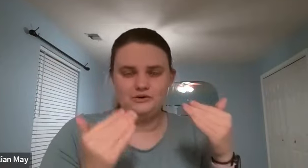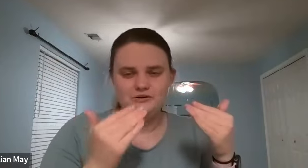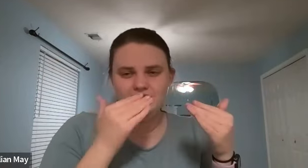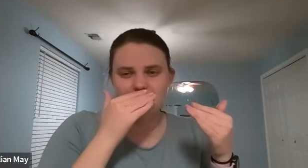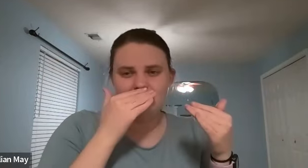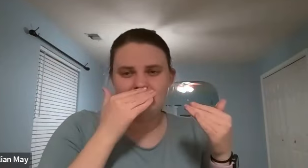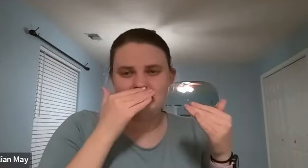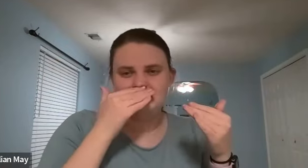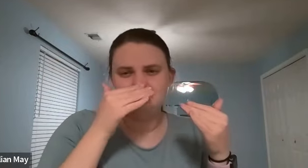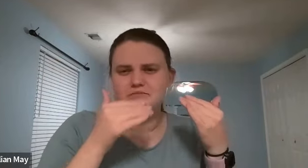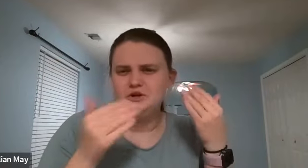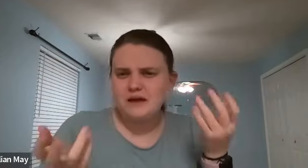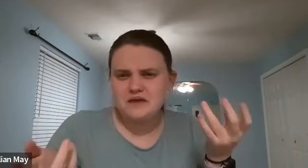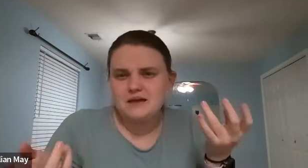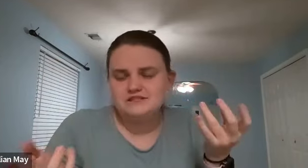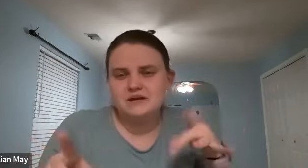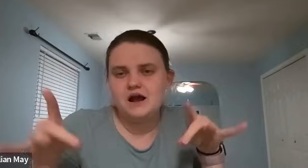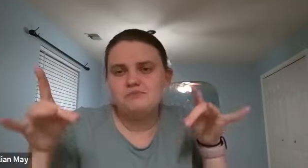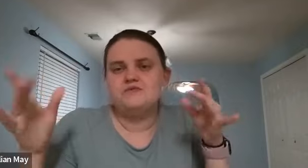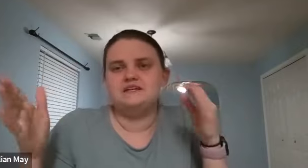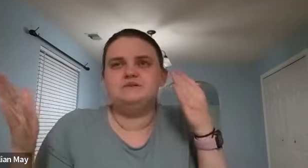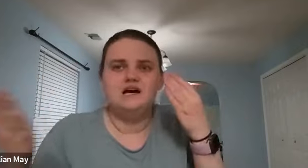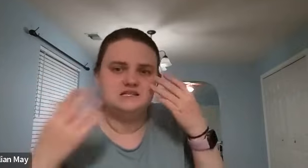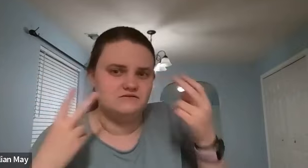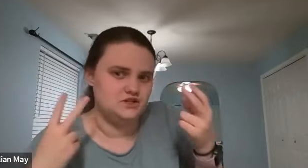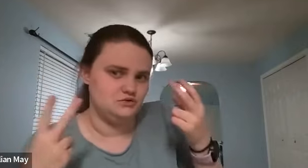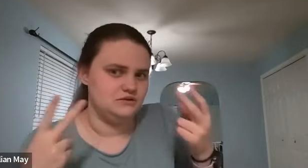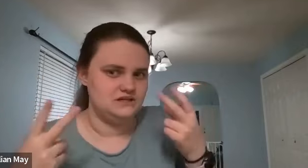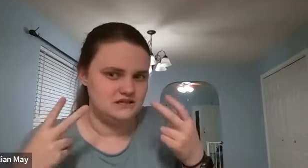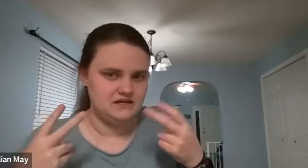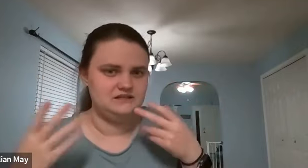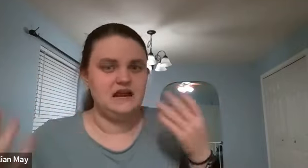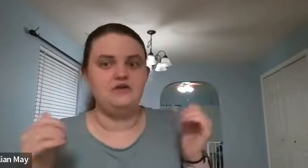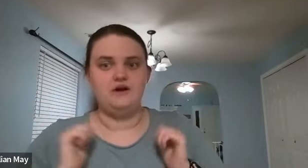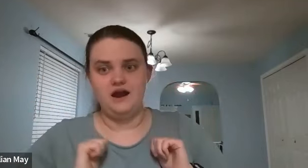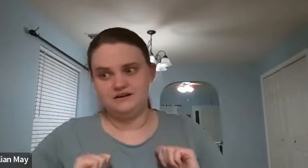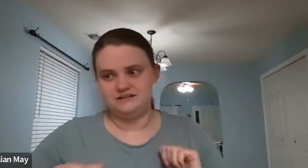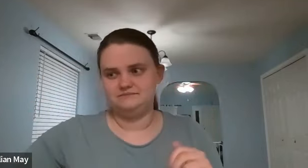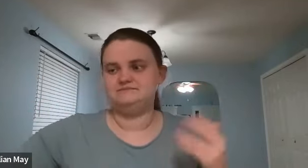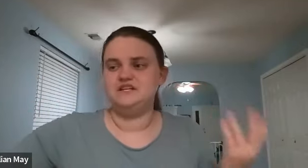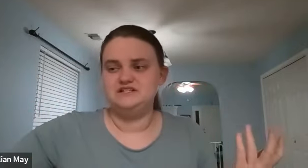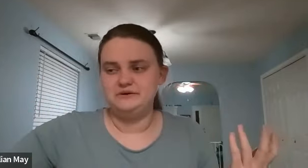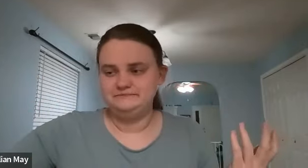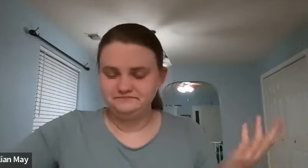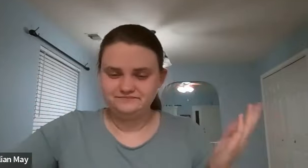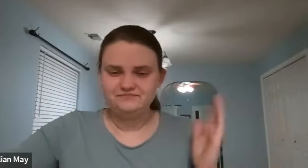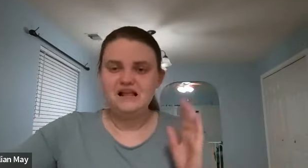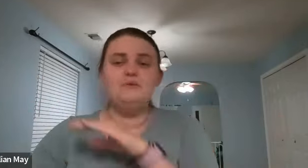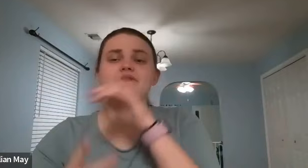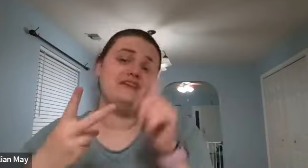order. And you might be able to pick up on things because of the visualness of it and how they're acting. So, and then the